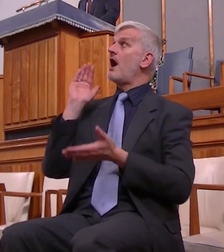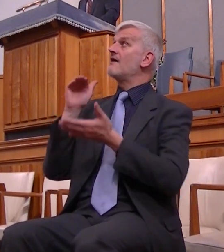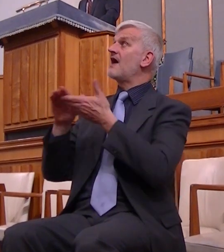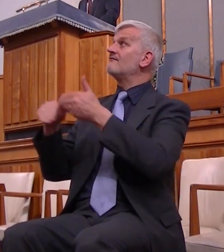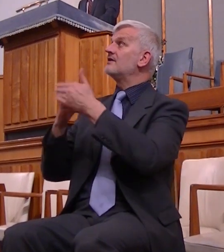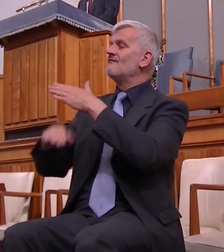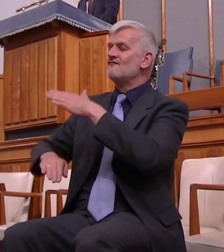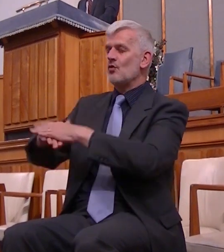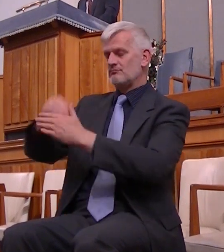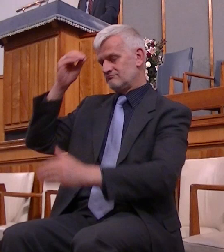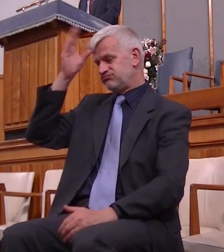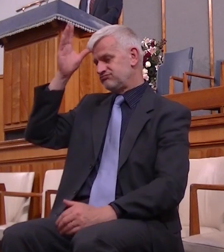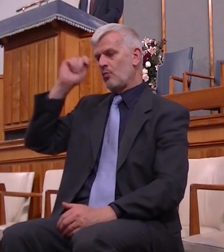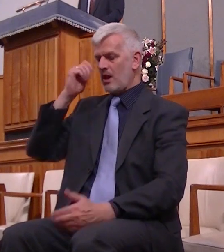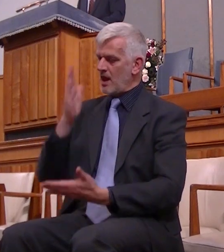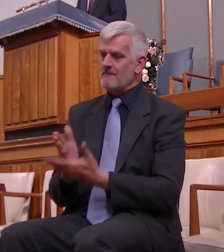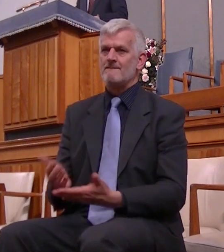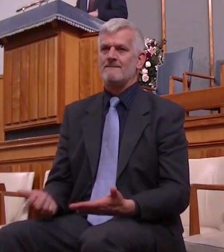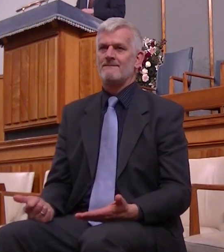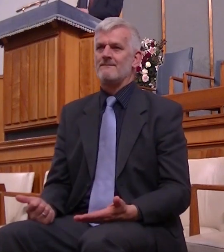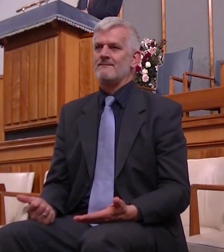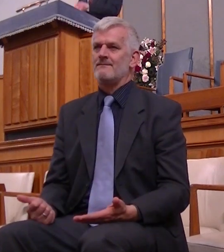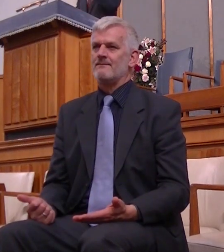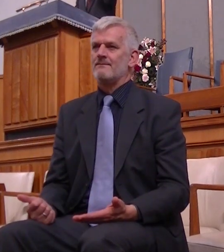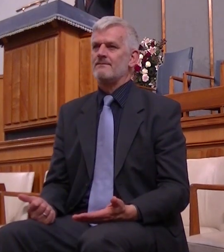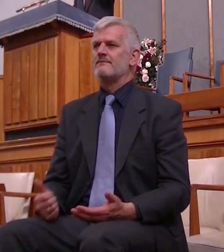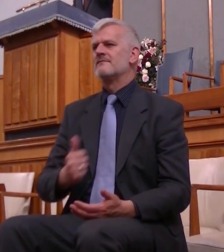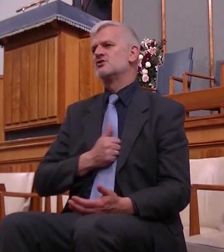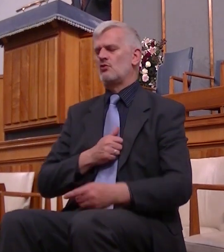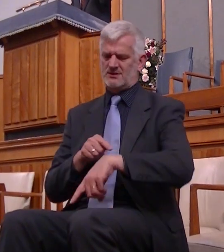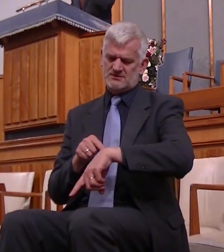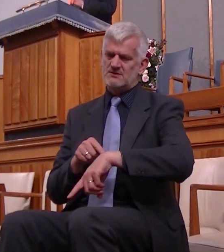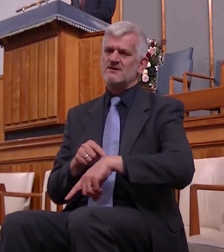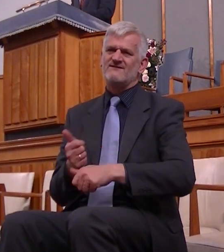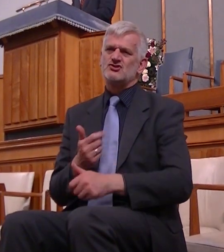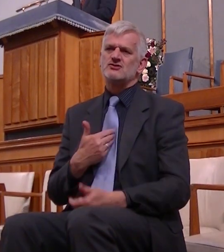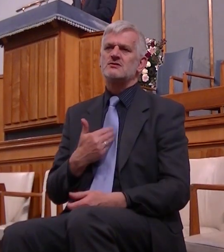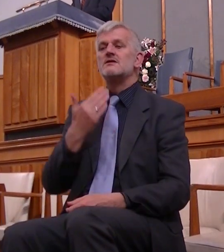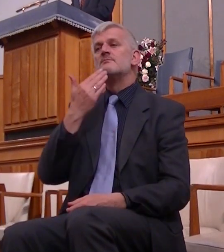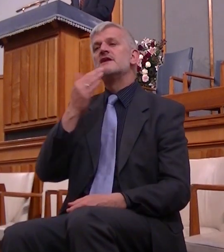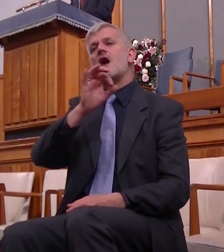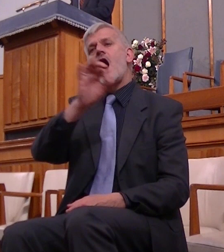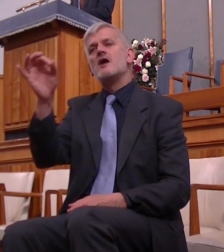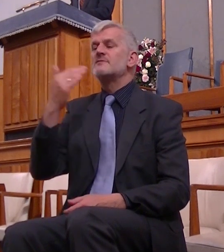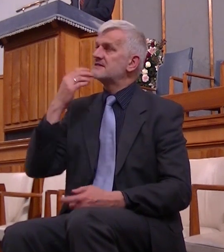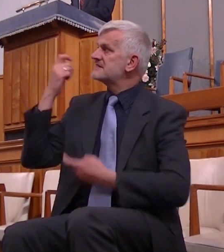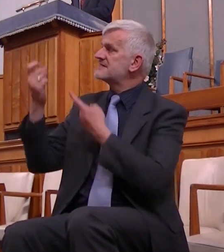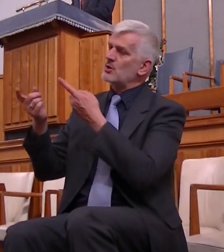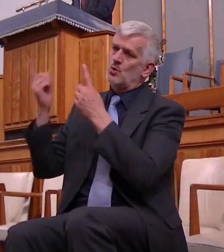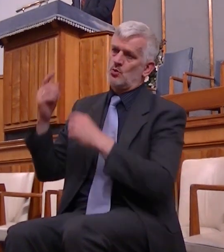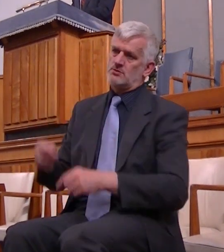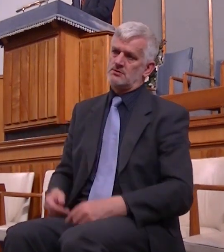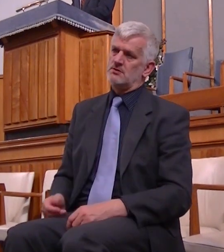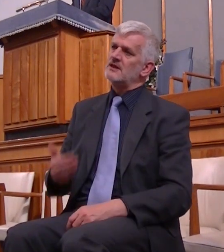glory in the hereafter. Dear friends, my time is up. Seek the Lord. Humble yourself